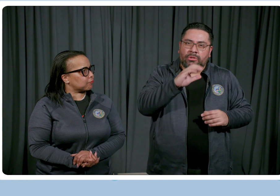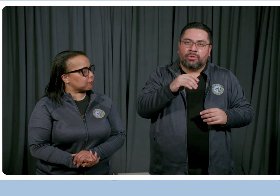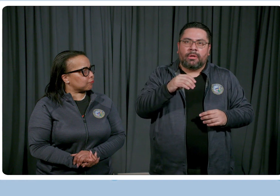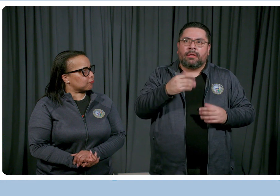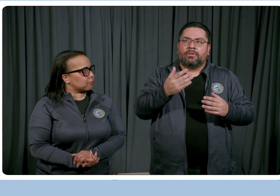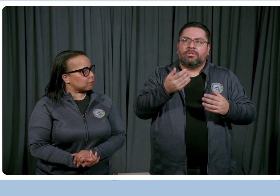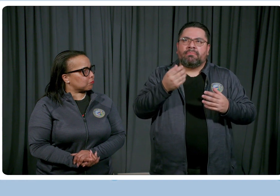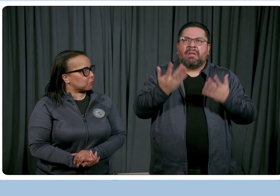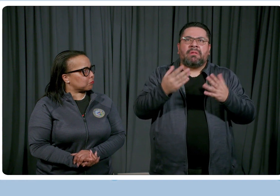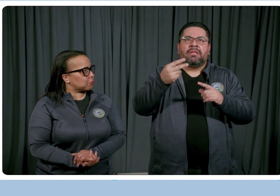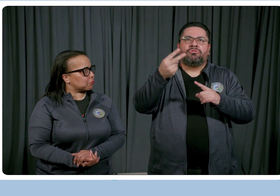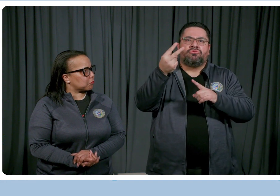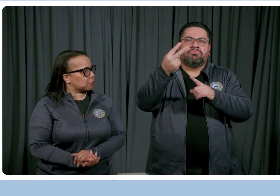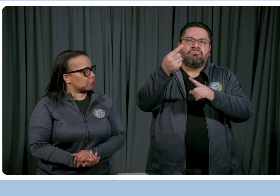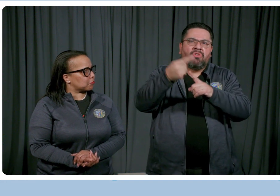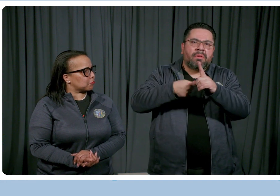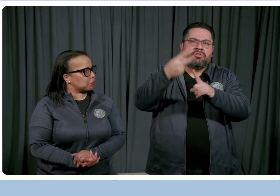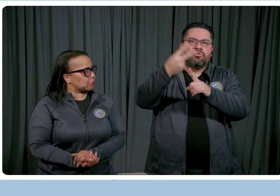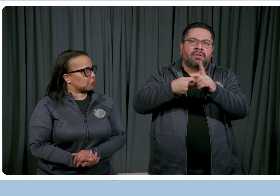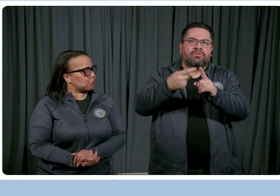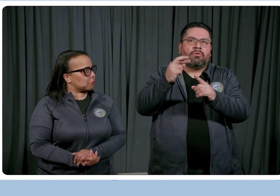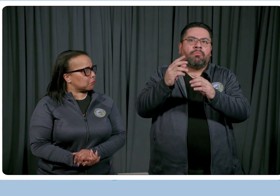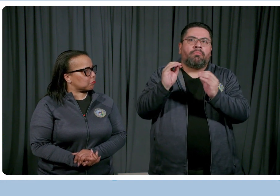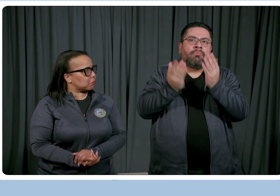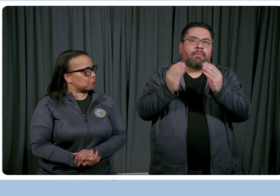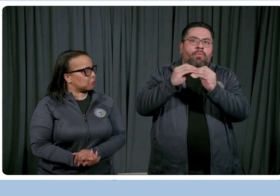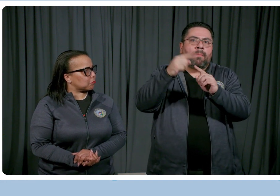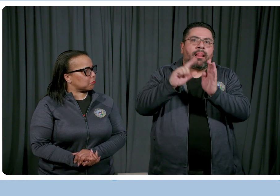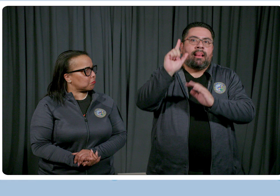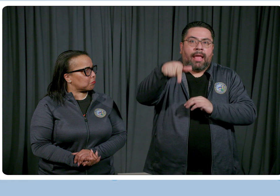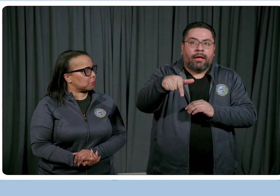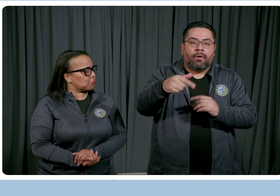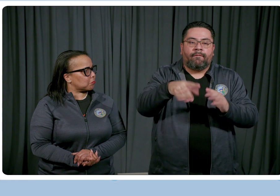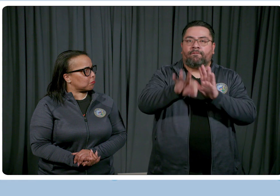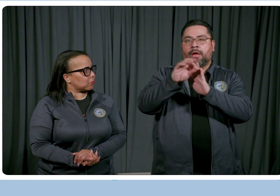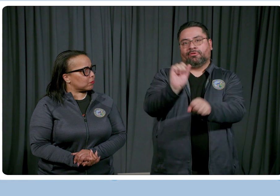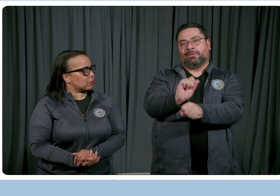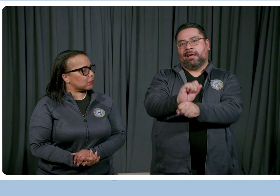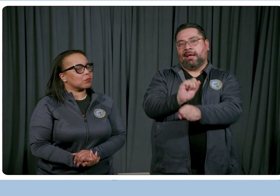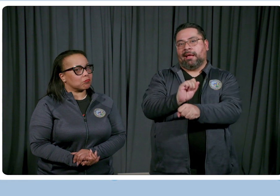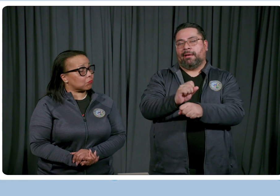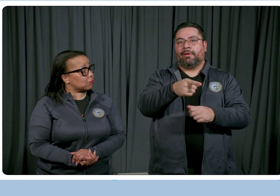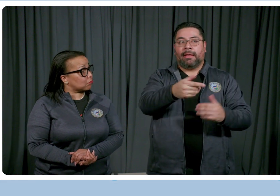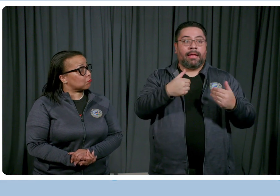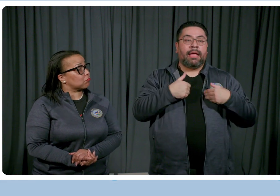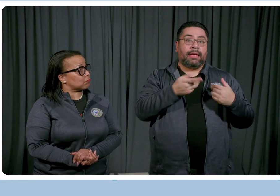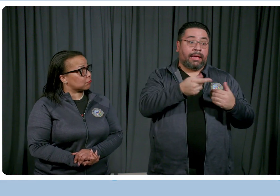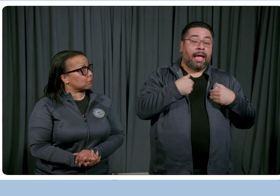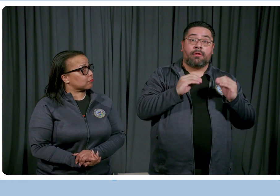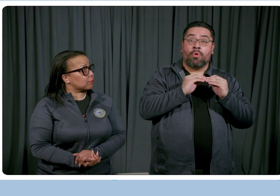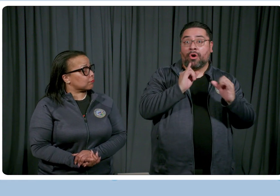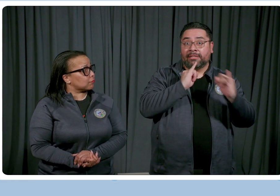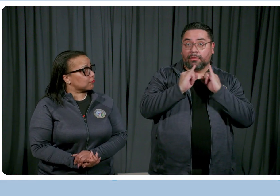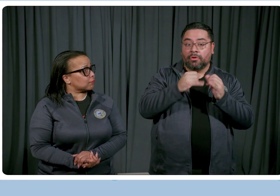going. A little after that, maybe still another month or two, if not even a little more, she was hired. She started getting more